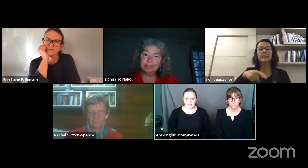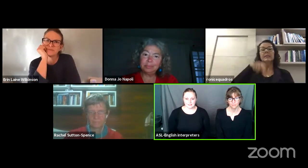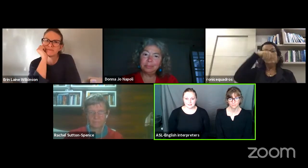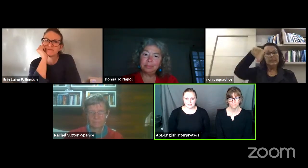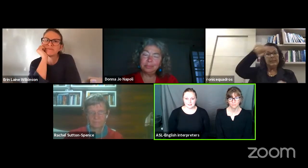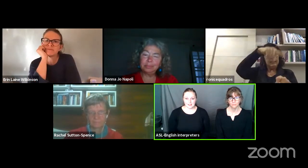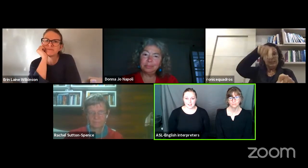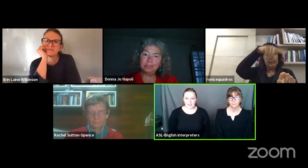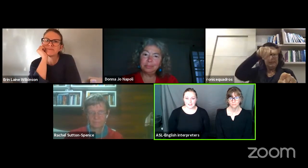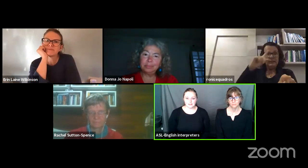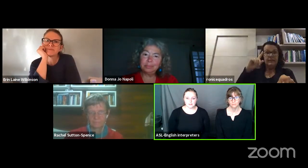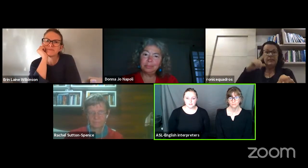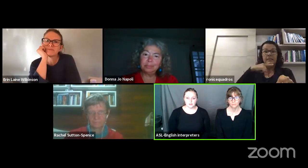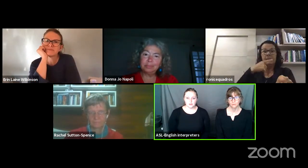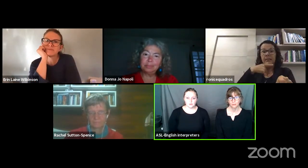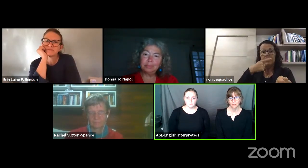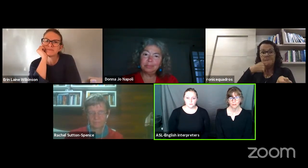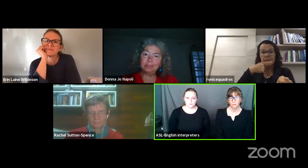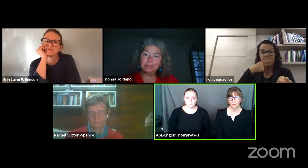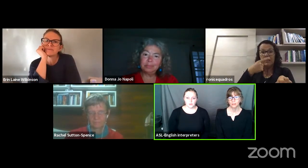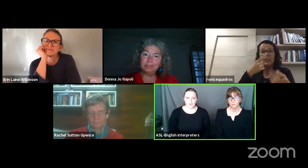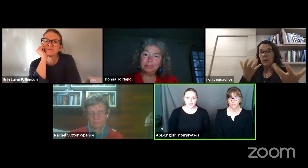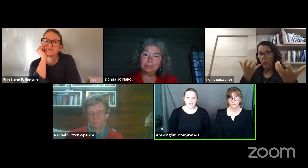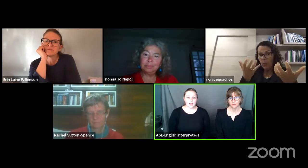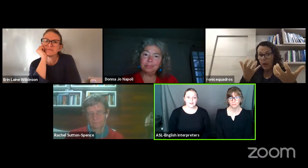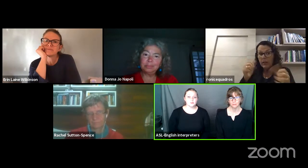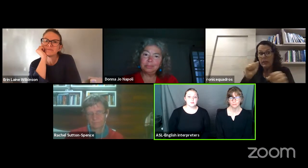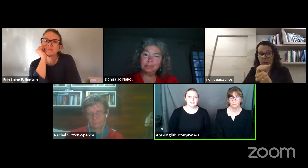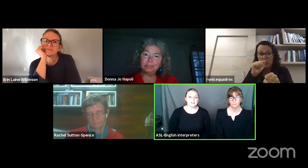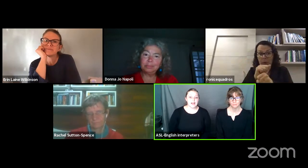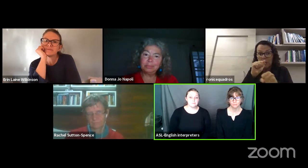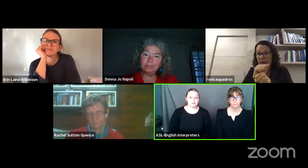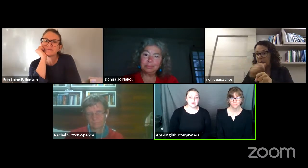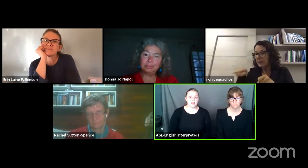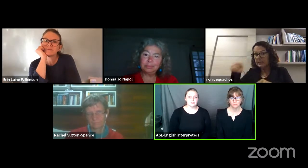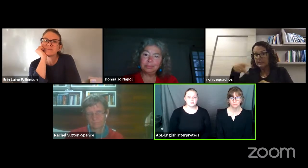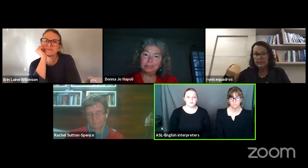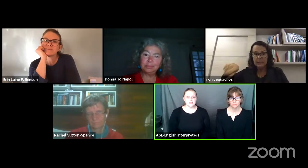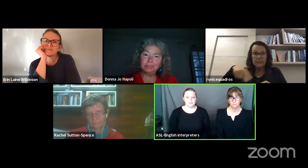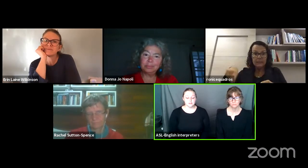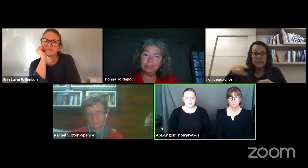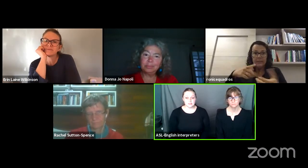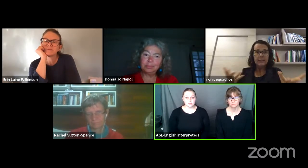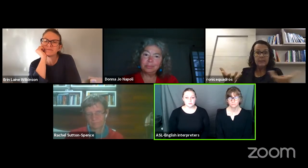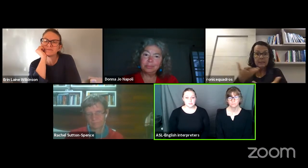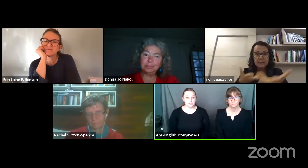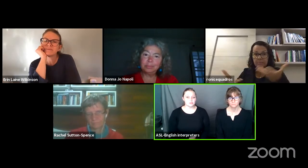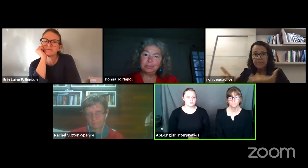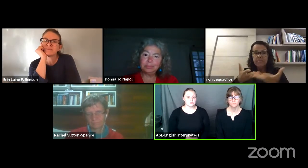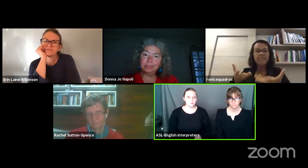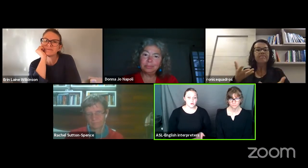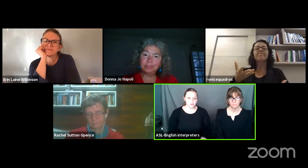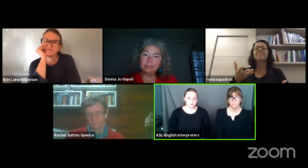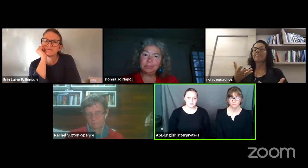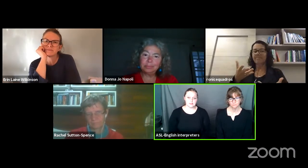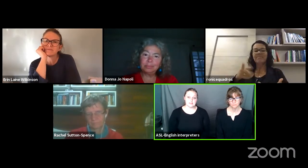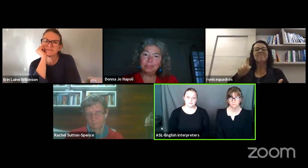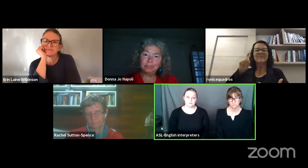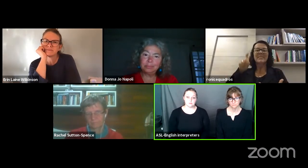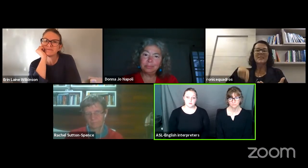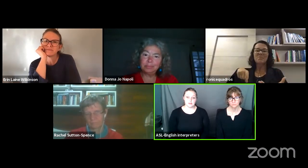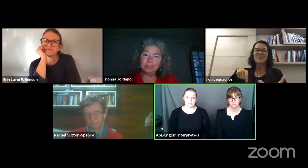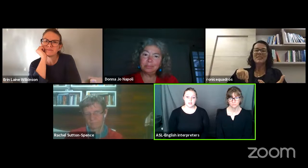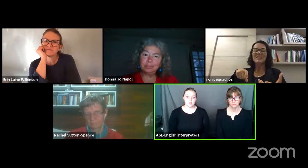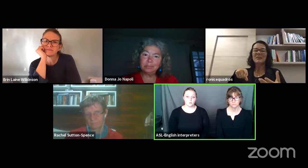that? And how do we collaborate? How do hearing researchers work with